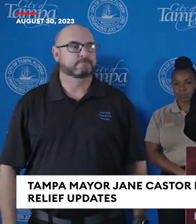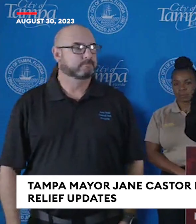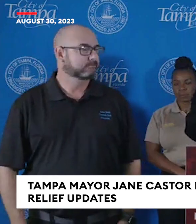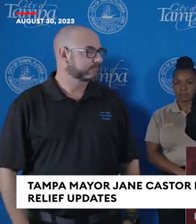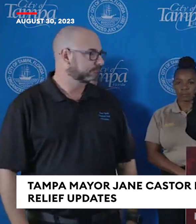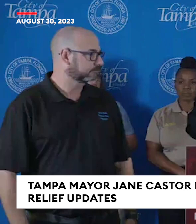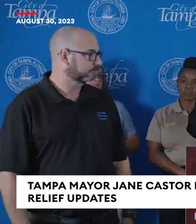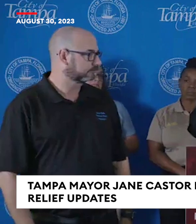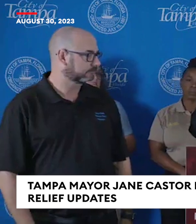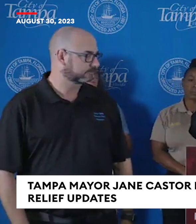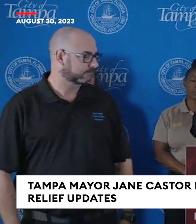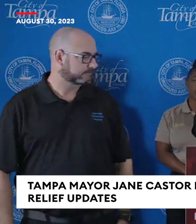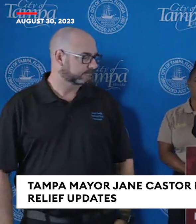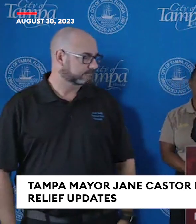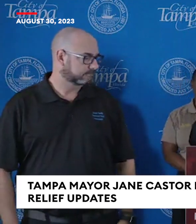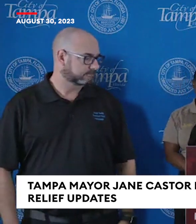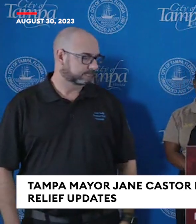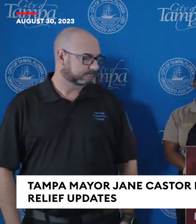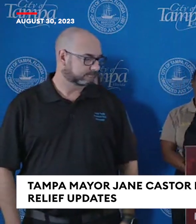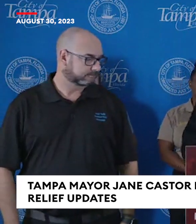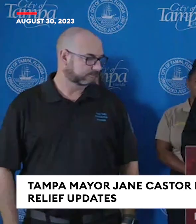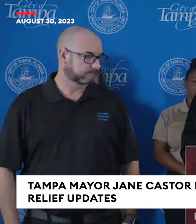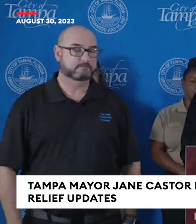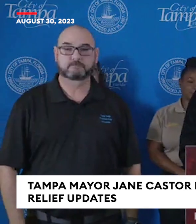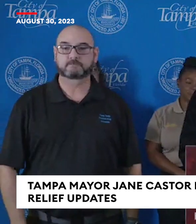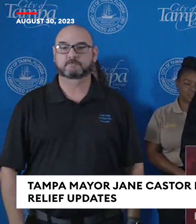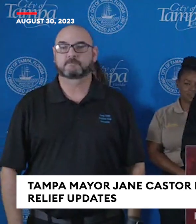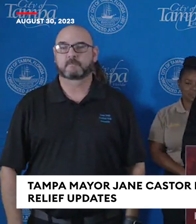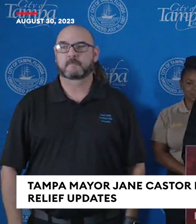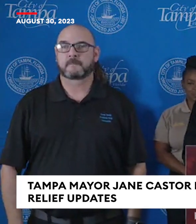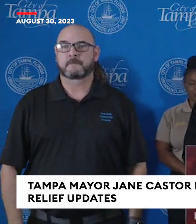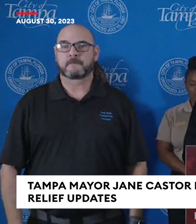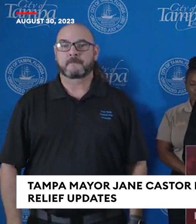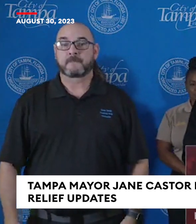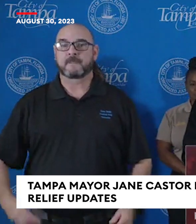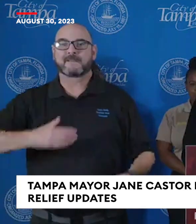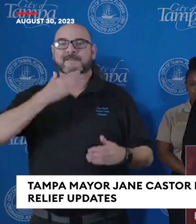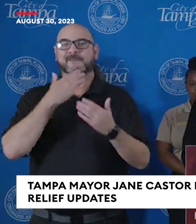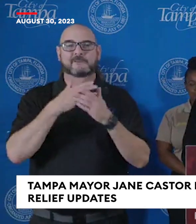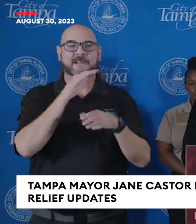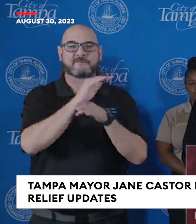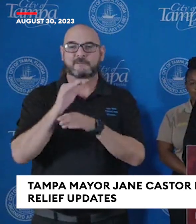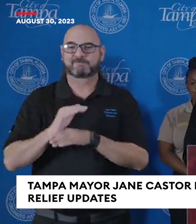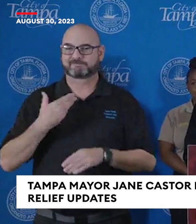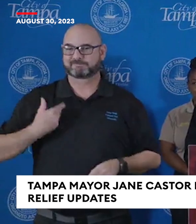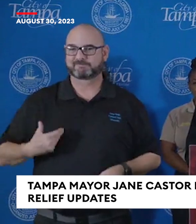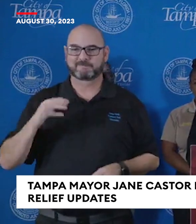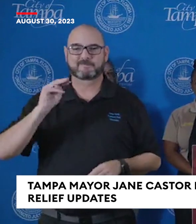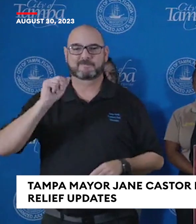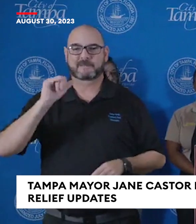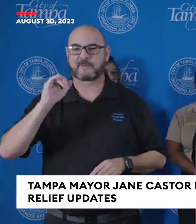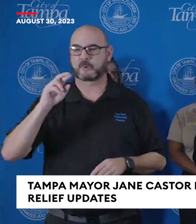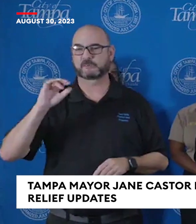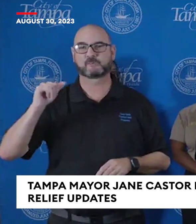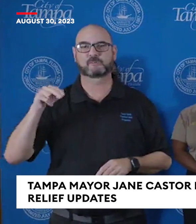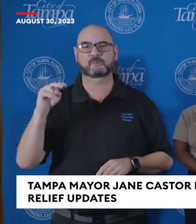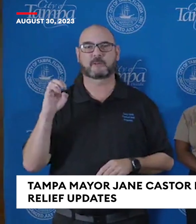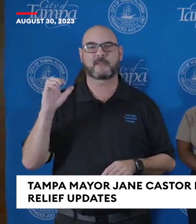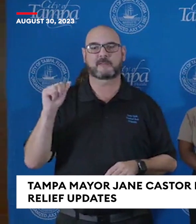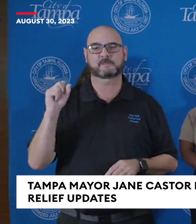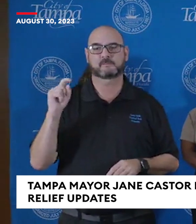All right, it went, 11:31. All right, good afternoon, Mayor Jane, for our 11:30